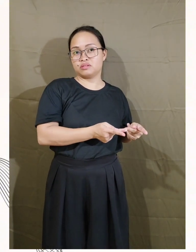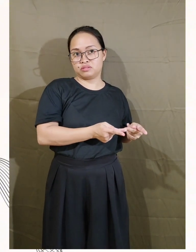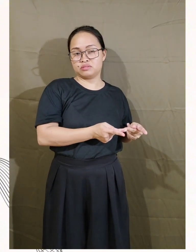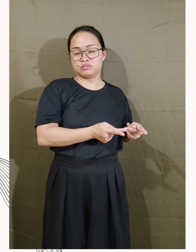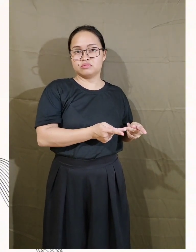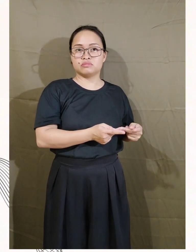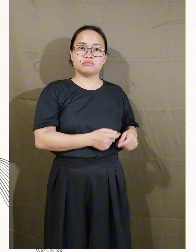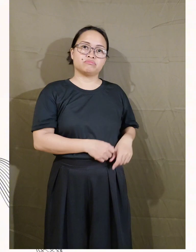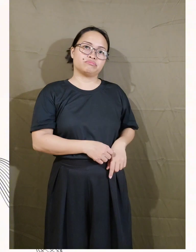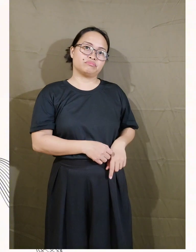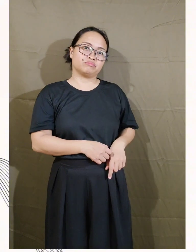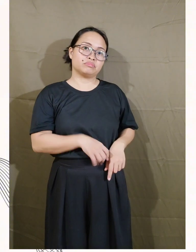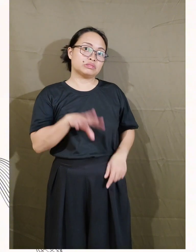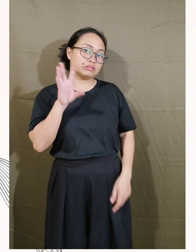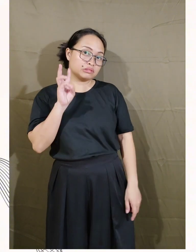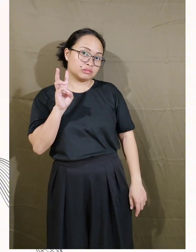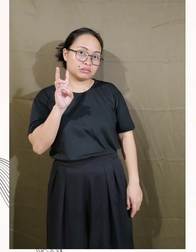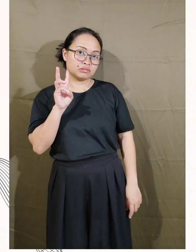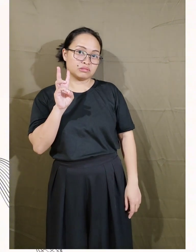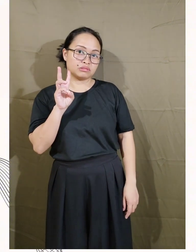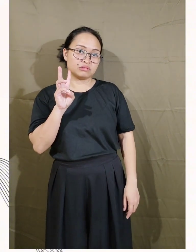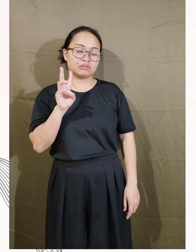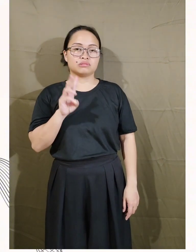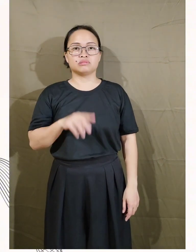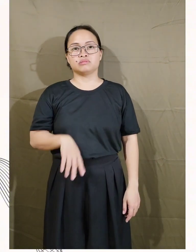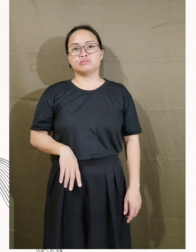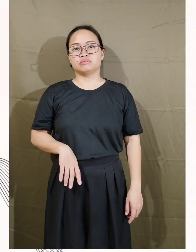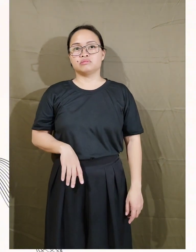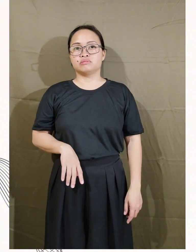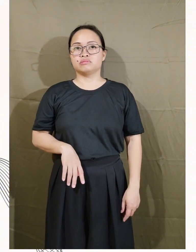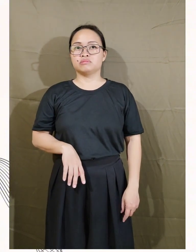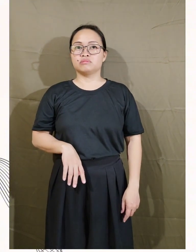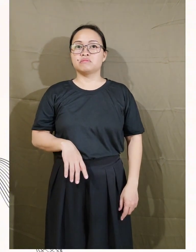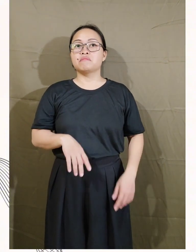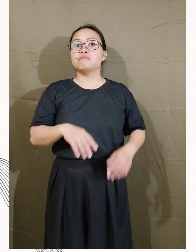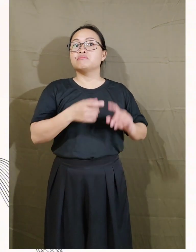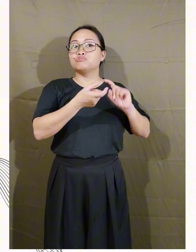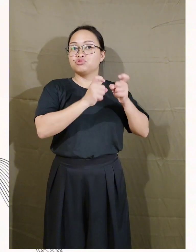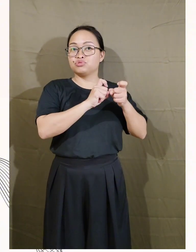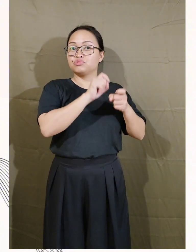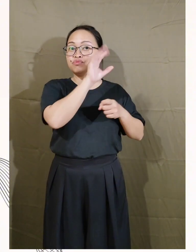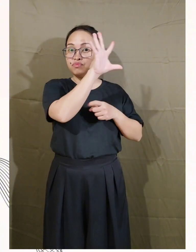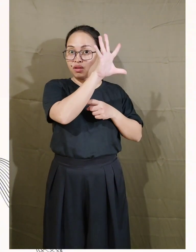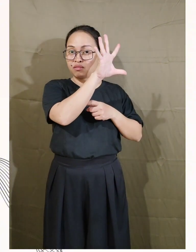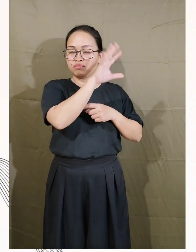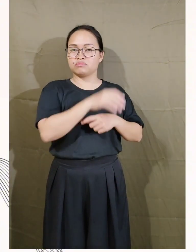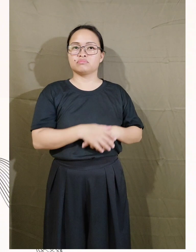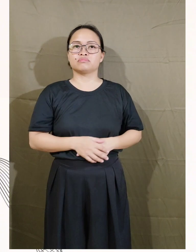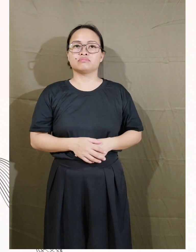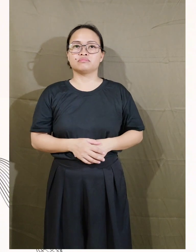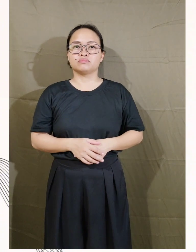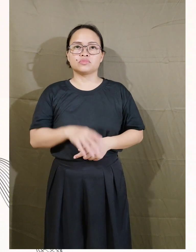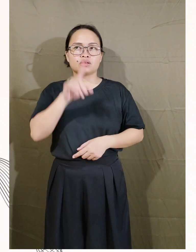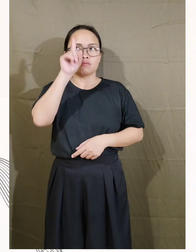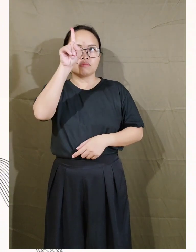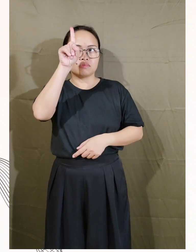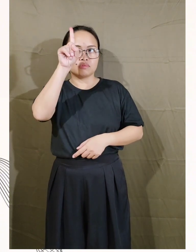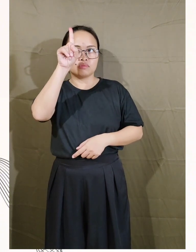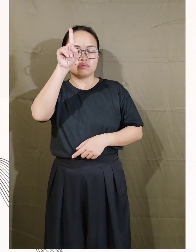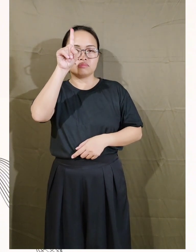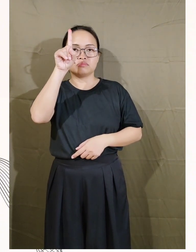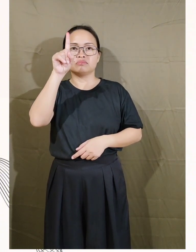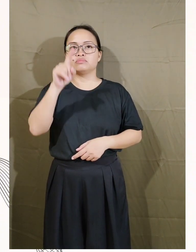So 6 in thousands place becomes 5, and 1 in hundreds